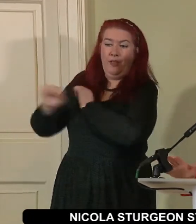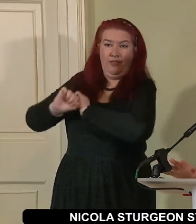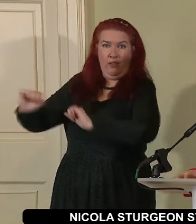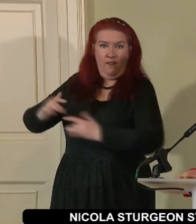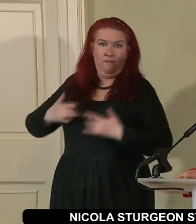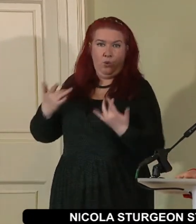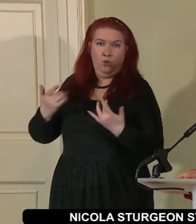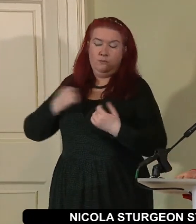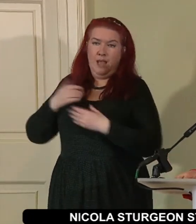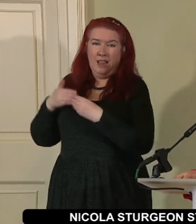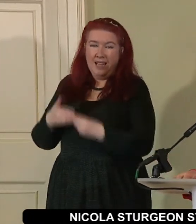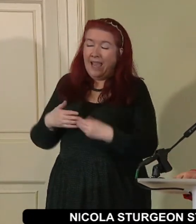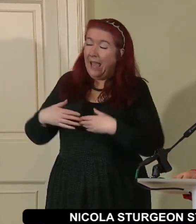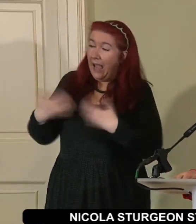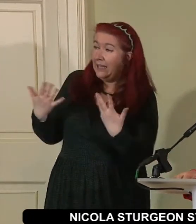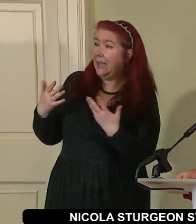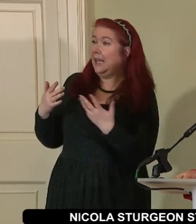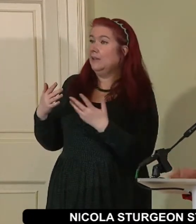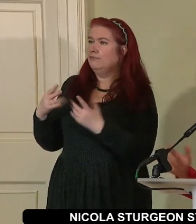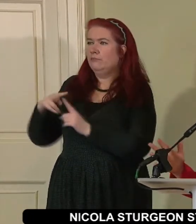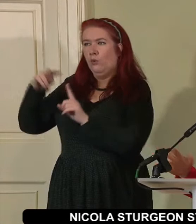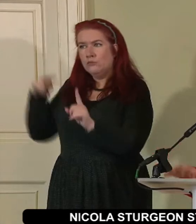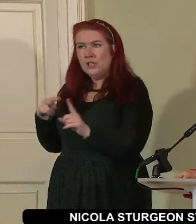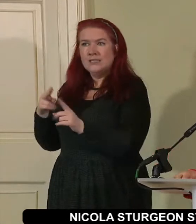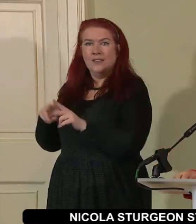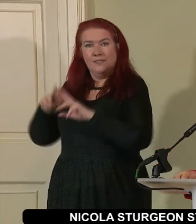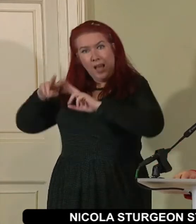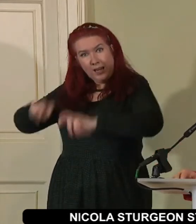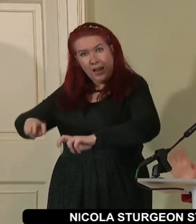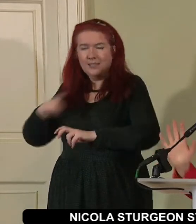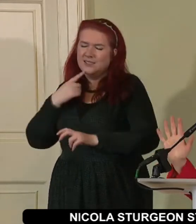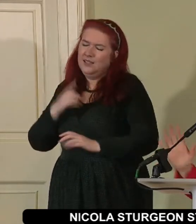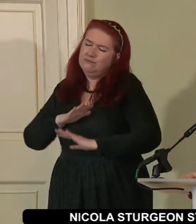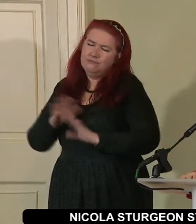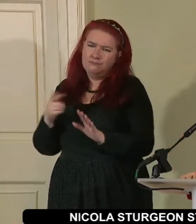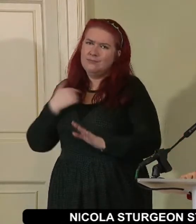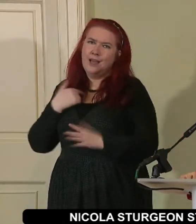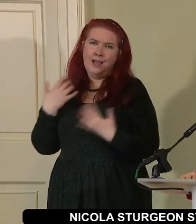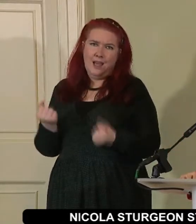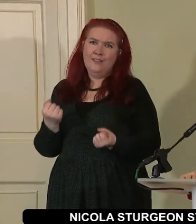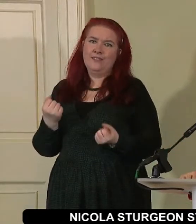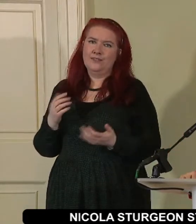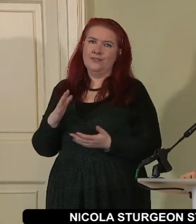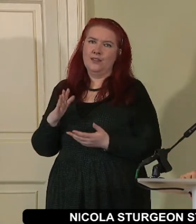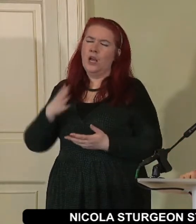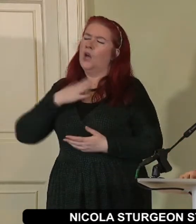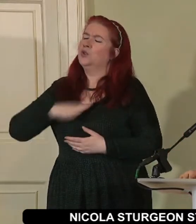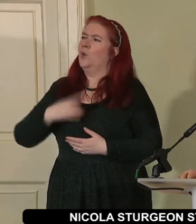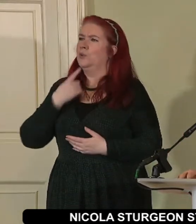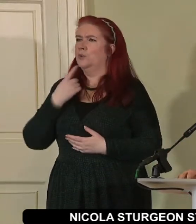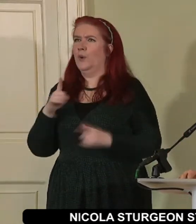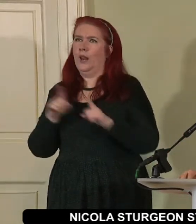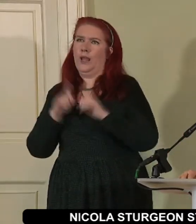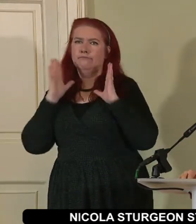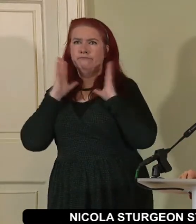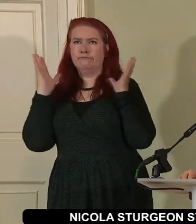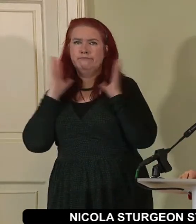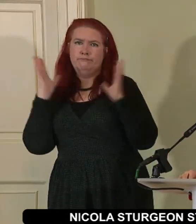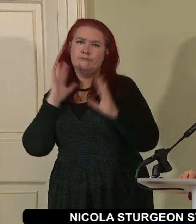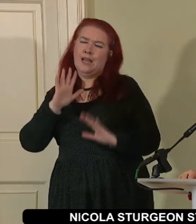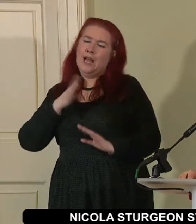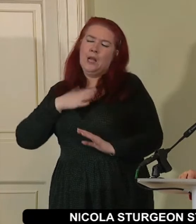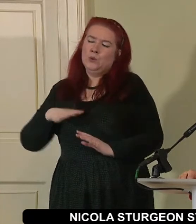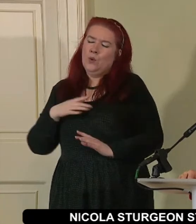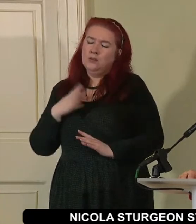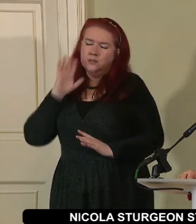any objective analysis would suggest that that's not true. You know, I enjoy, you know, the risk of sounding immodest here, which, as you know, I never like